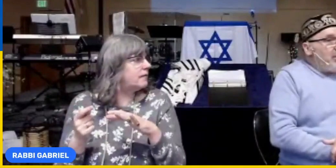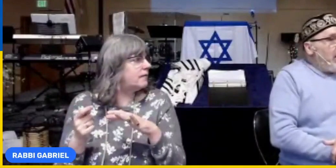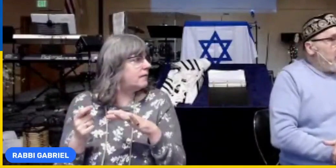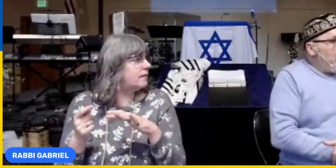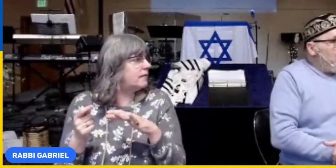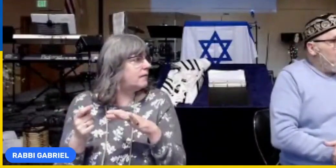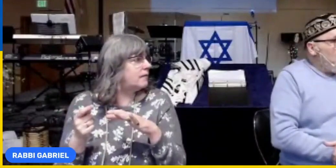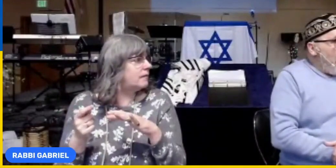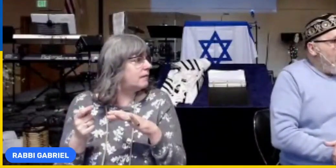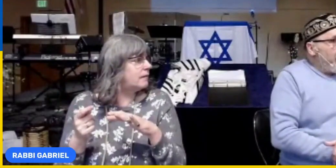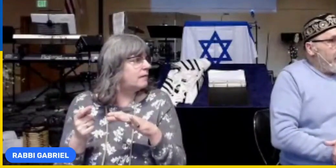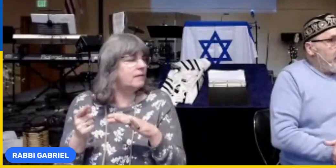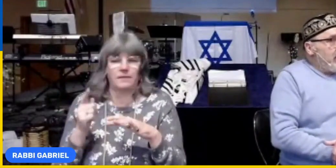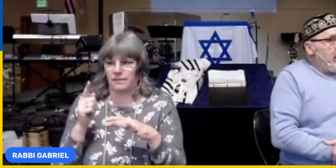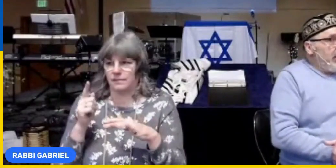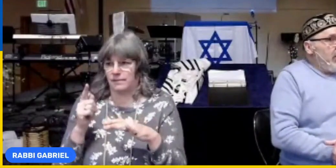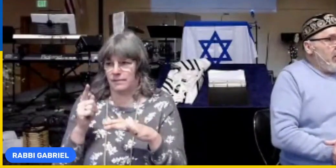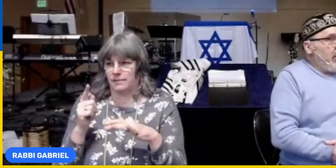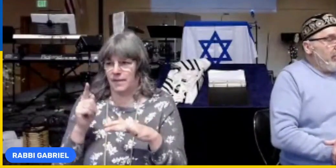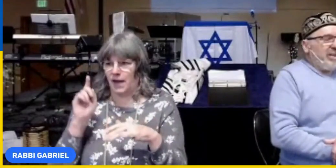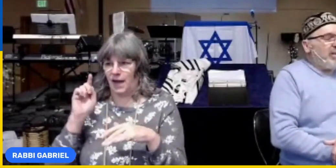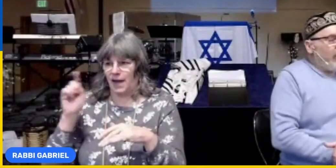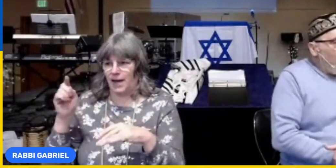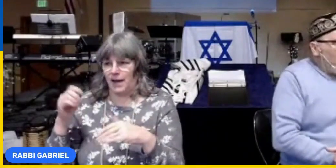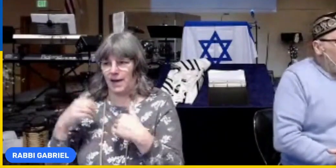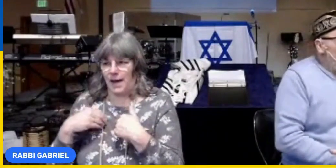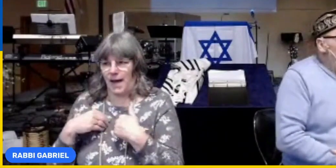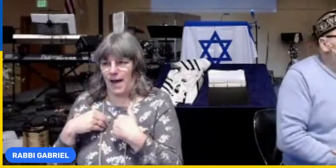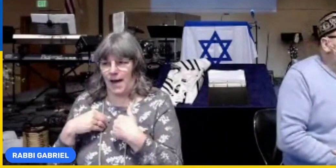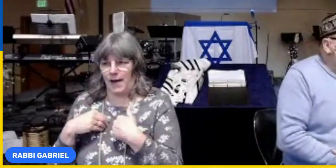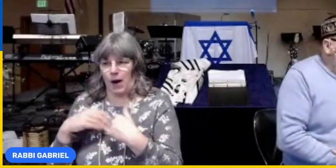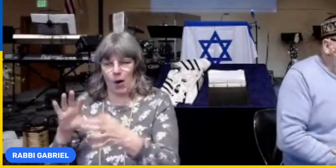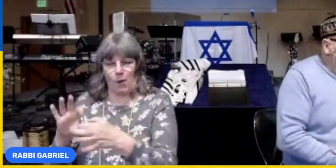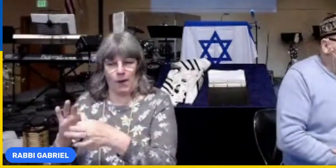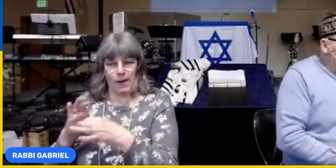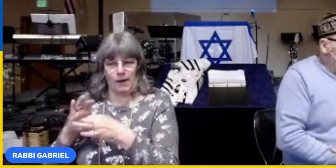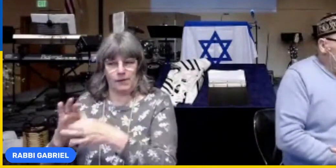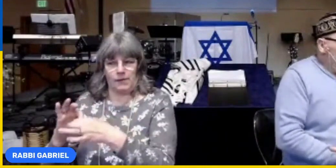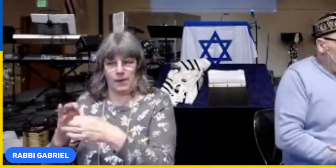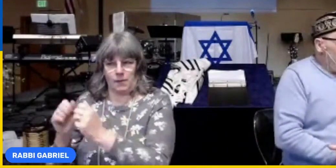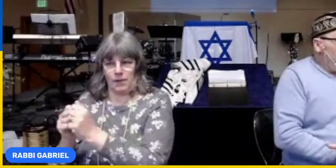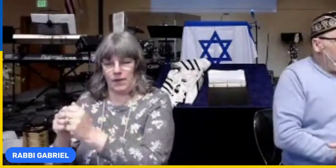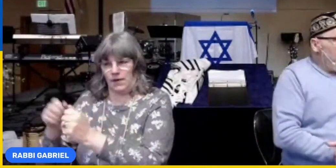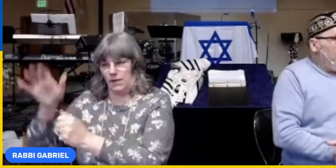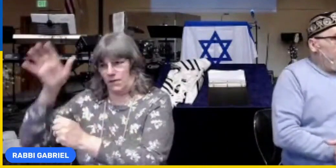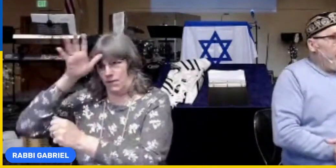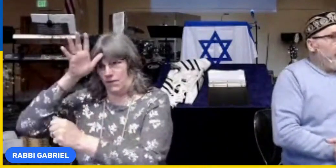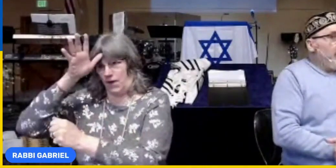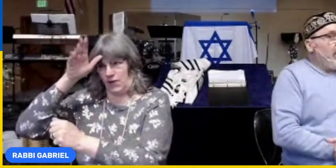he was intimate with his wife's, with his father's wife.